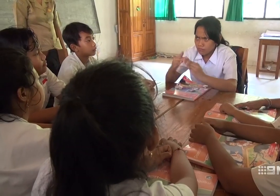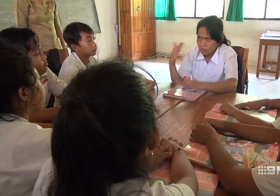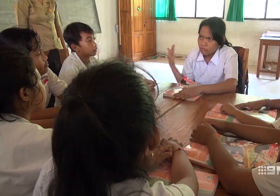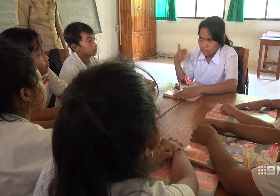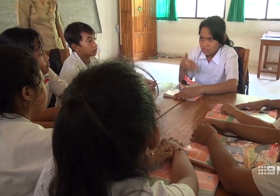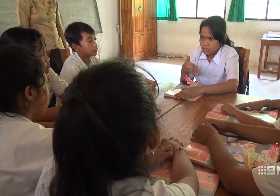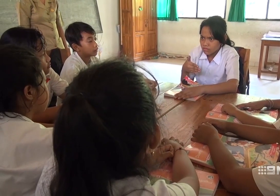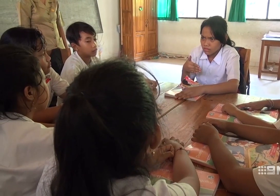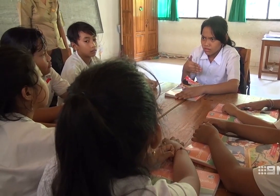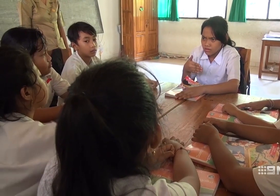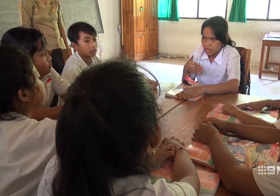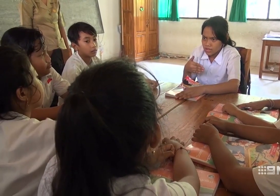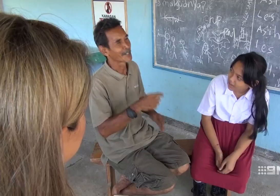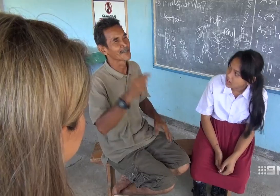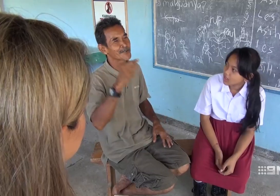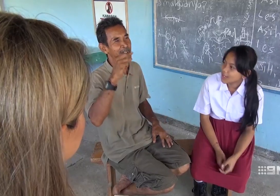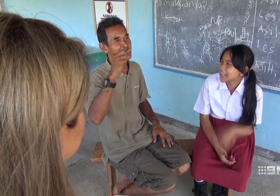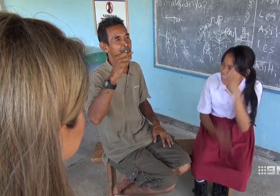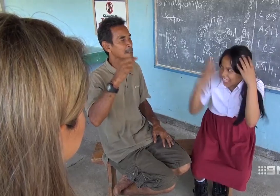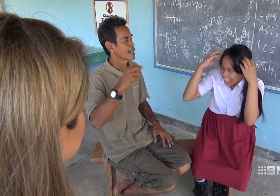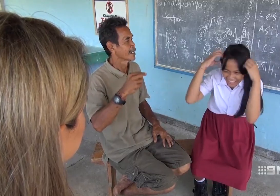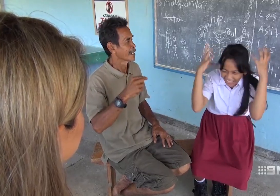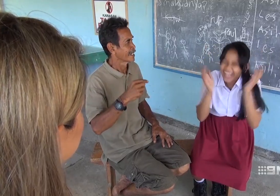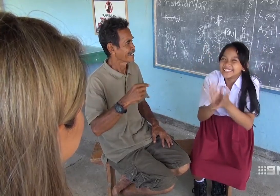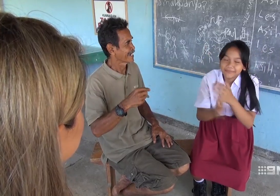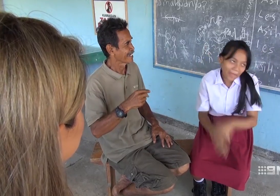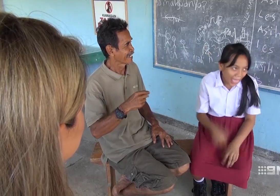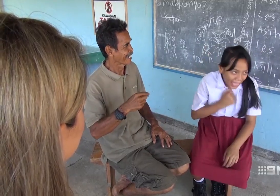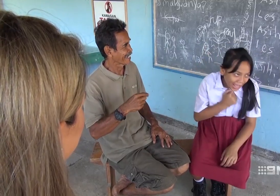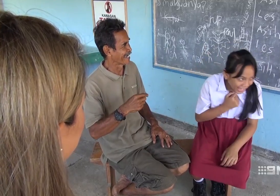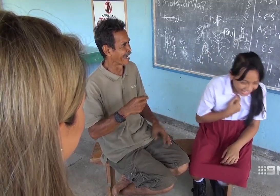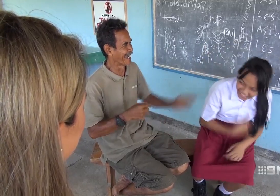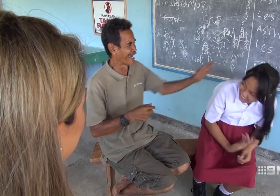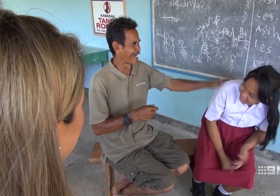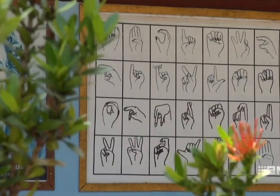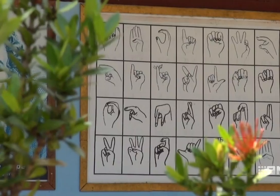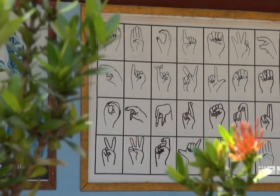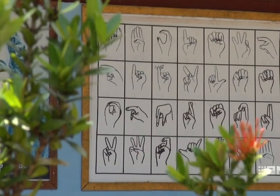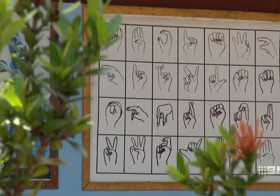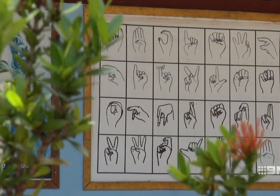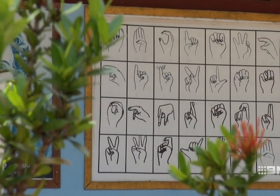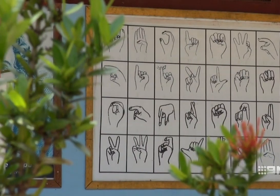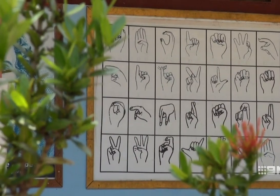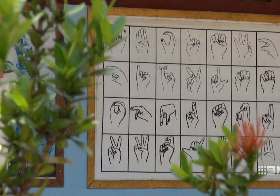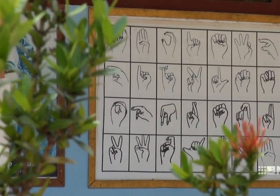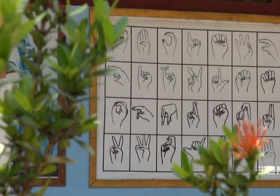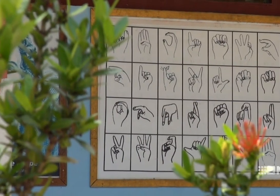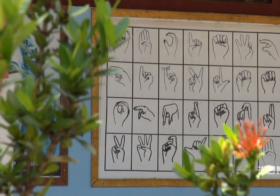two centuries, both the unhearing and hearing have perfected their own unique sign language so everyone